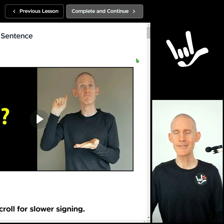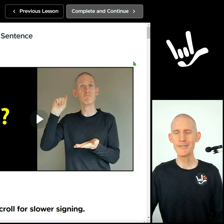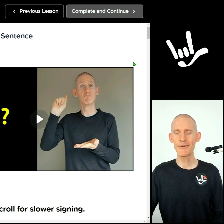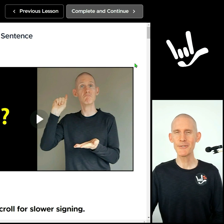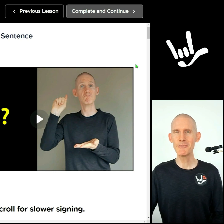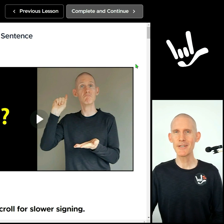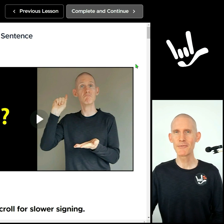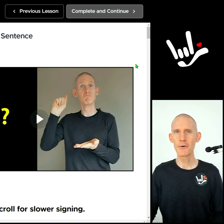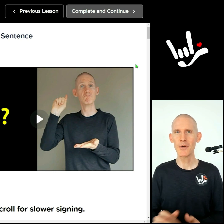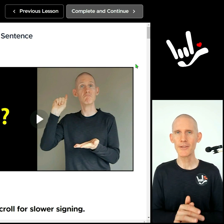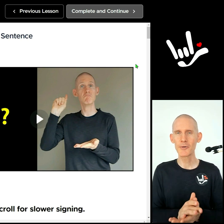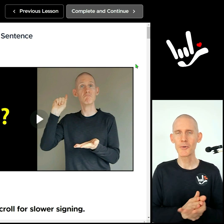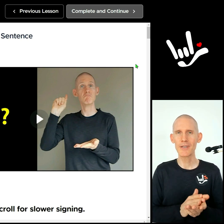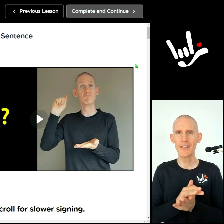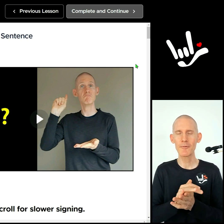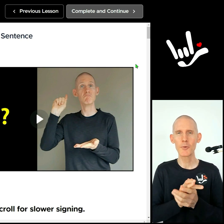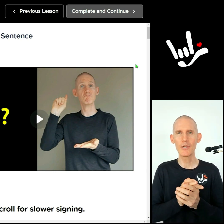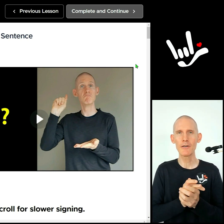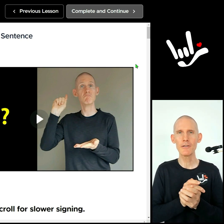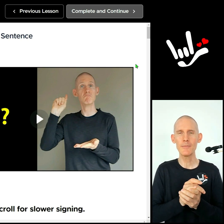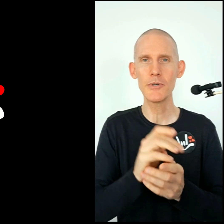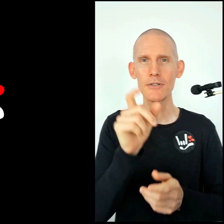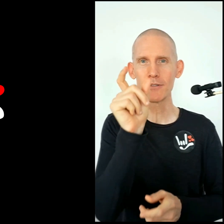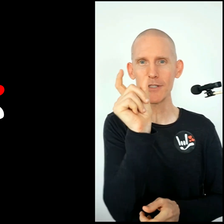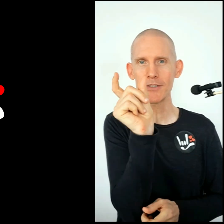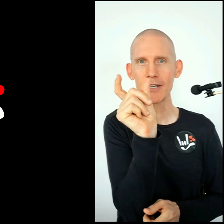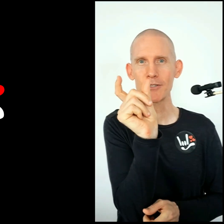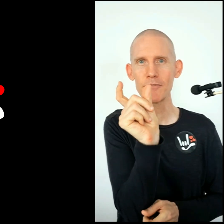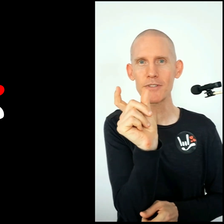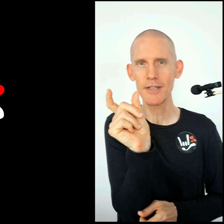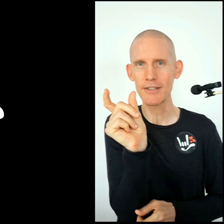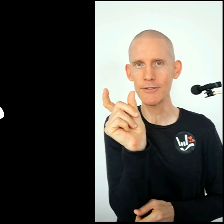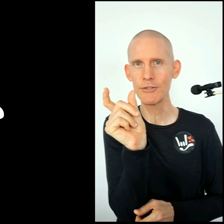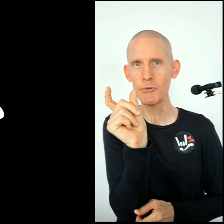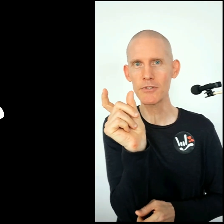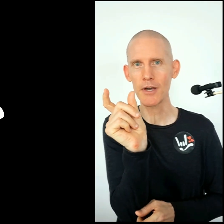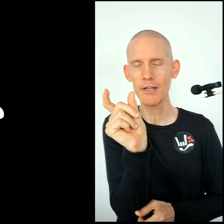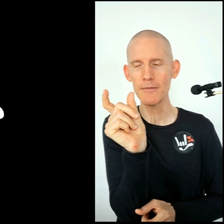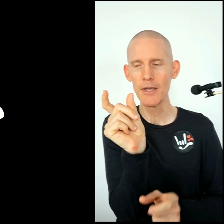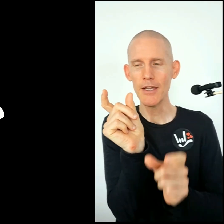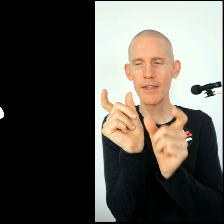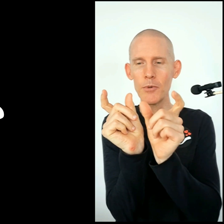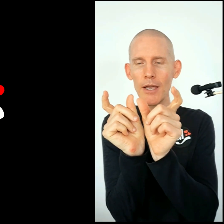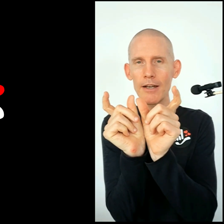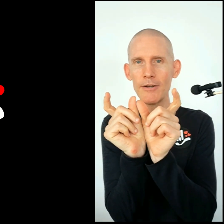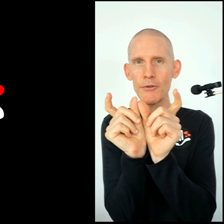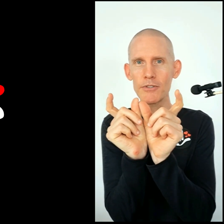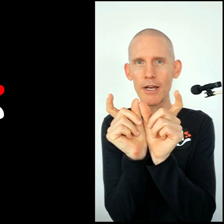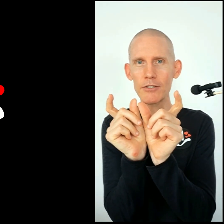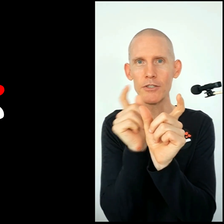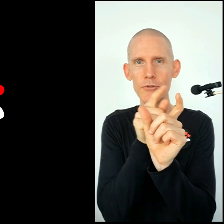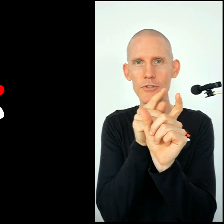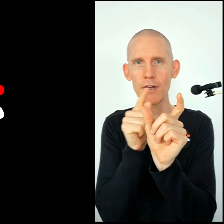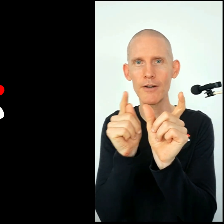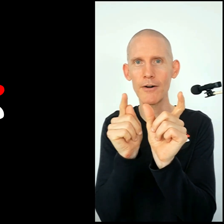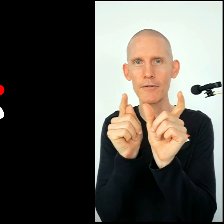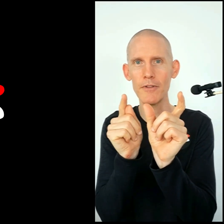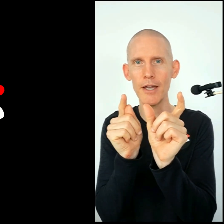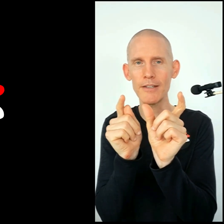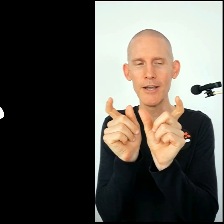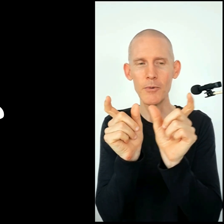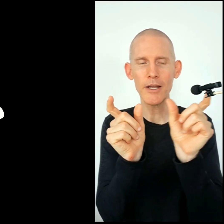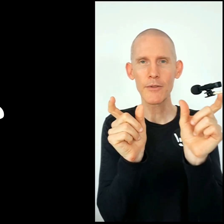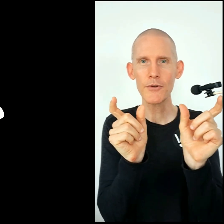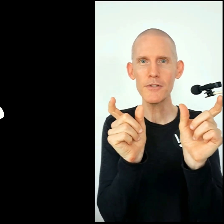Okay, this is another unique format that we're working at where we literally build this section of the sentence, you sign it. Then we add another section, you sign all